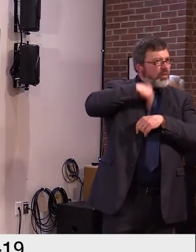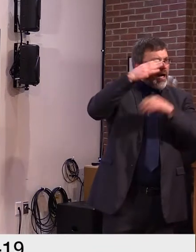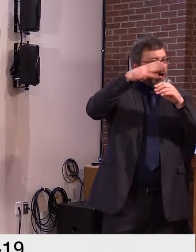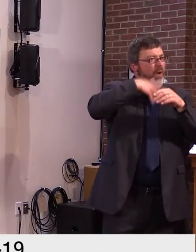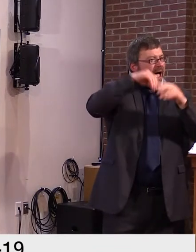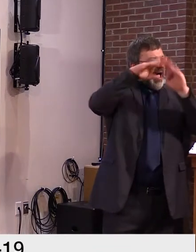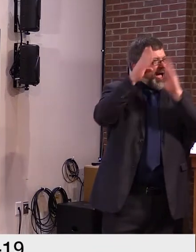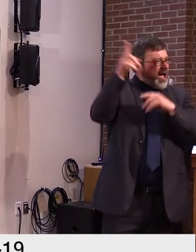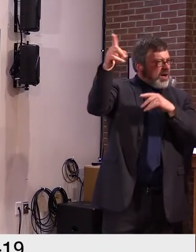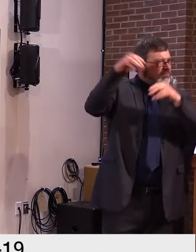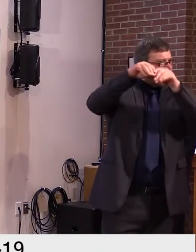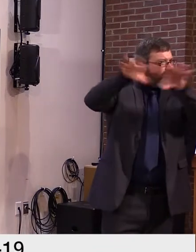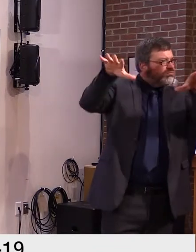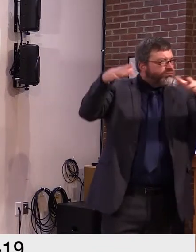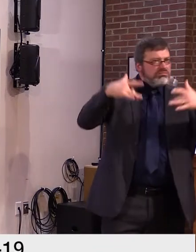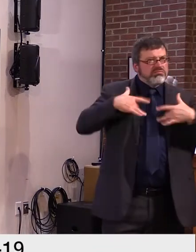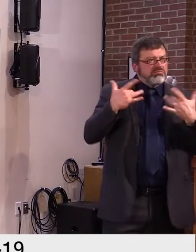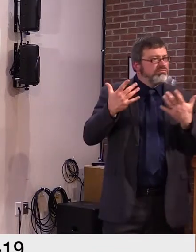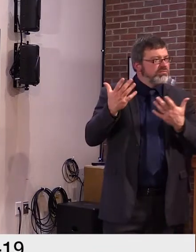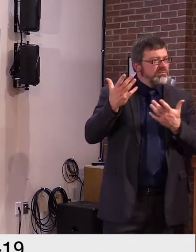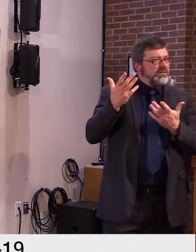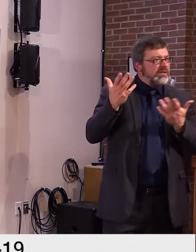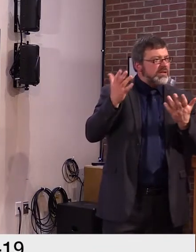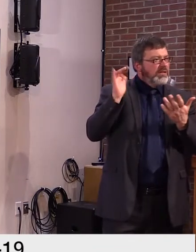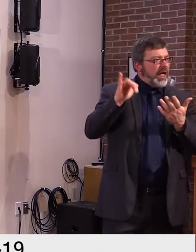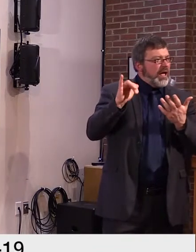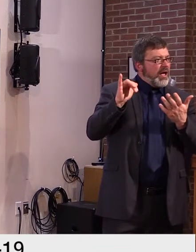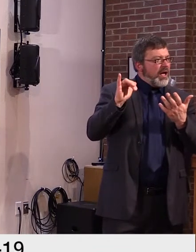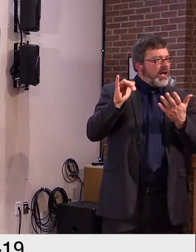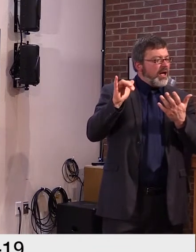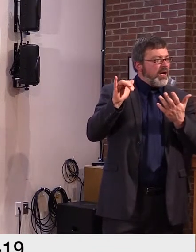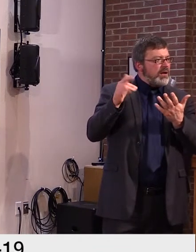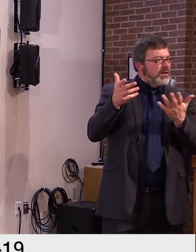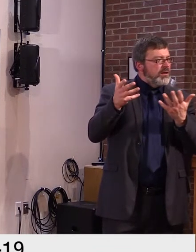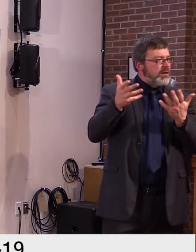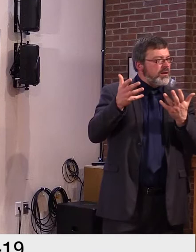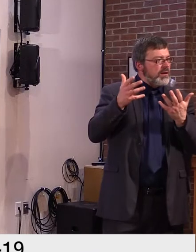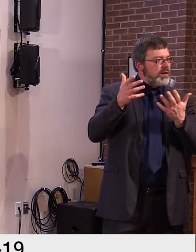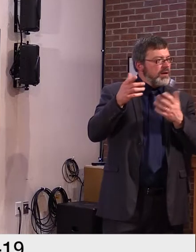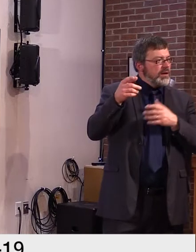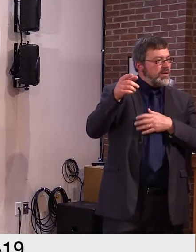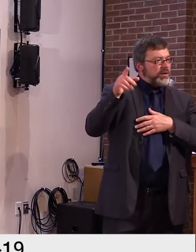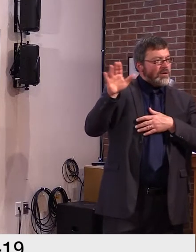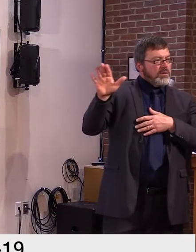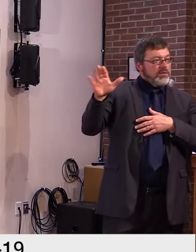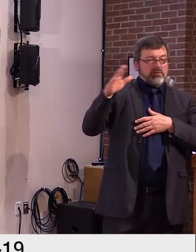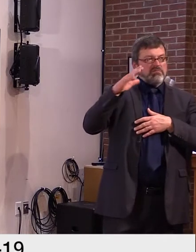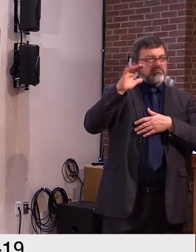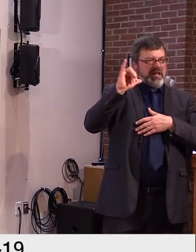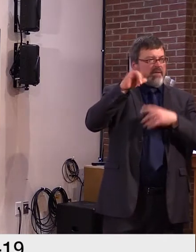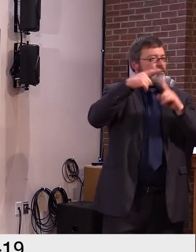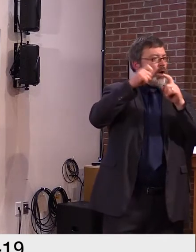appointed employees and officials in your administration been diagnosed with COVID-19?